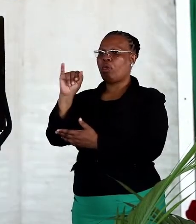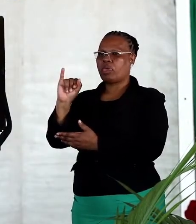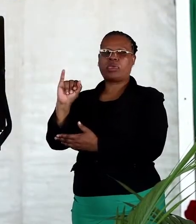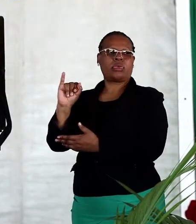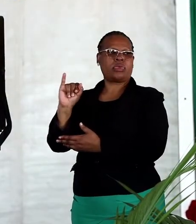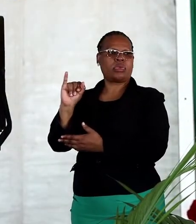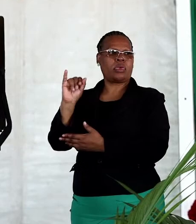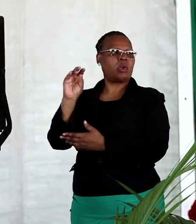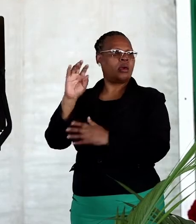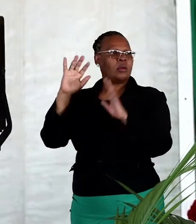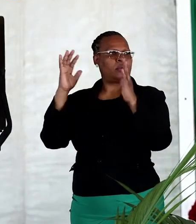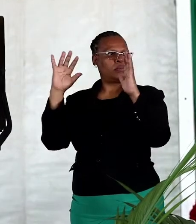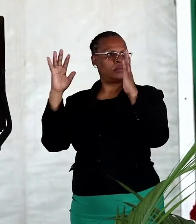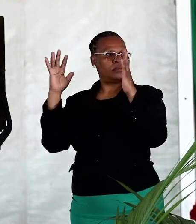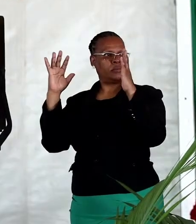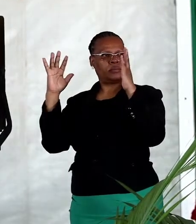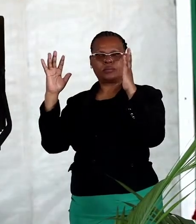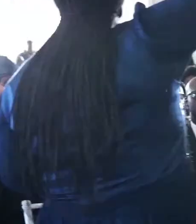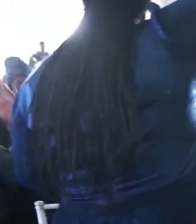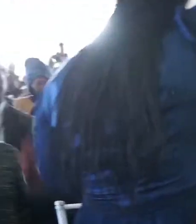Moloyi.